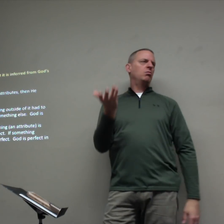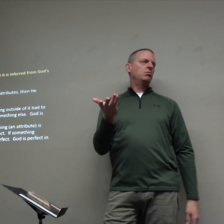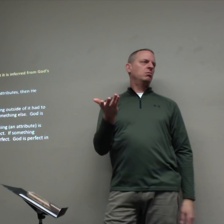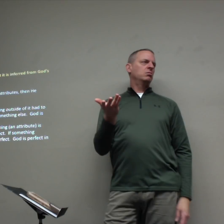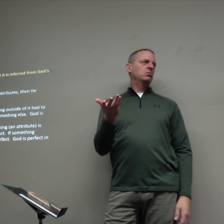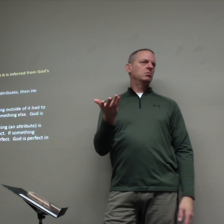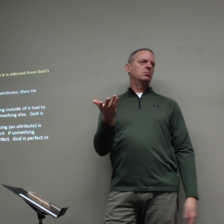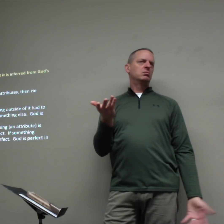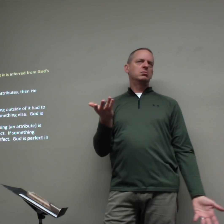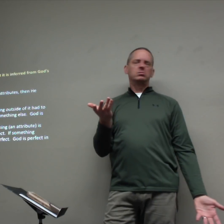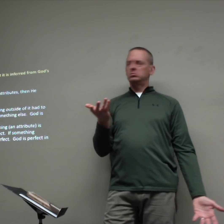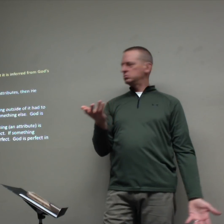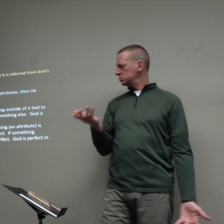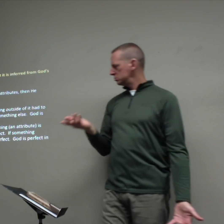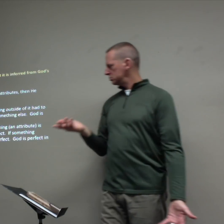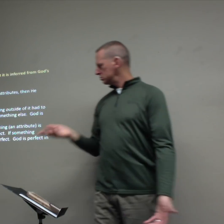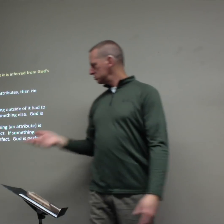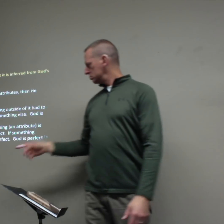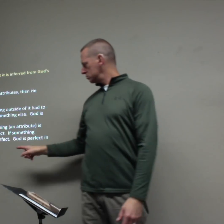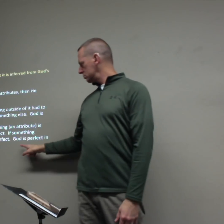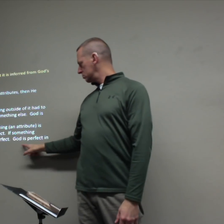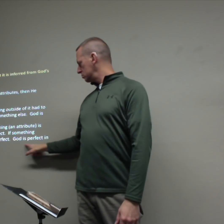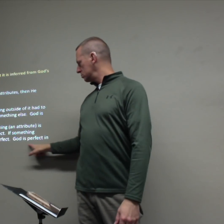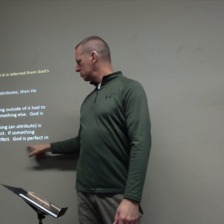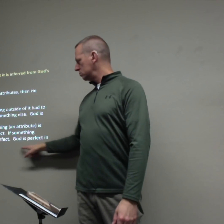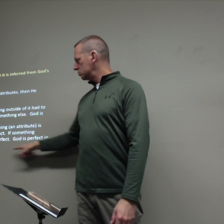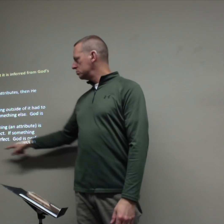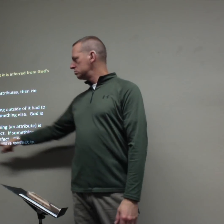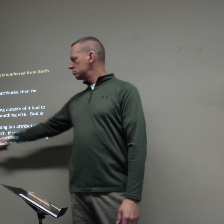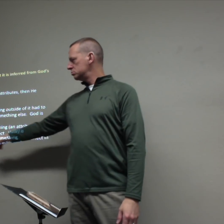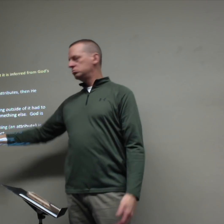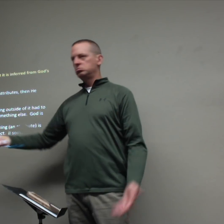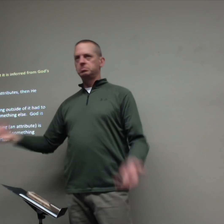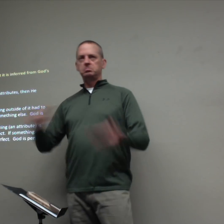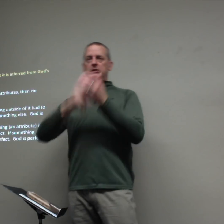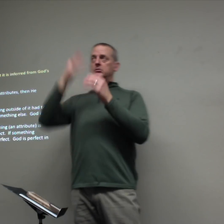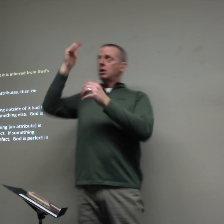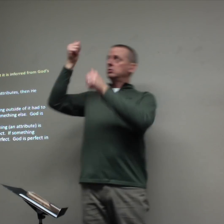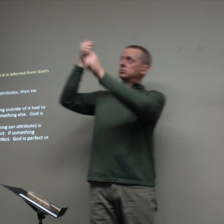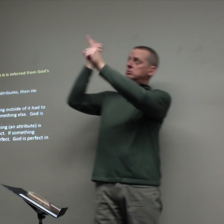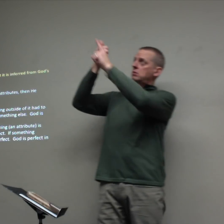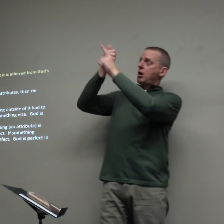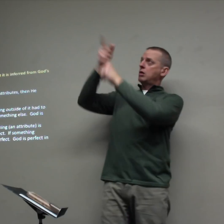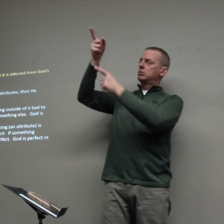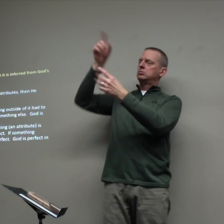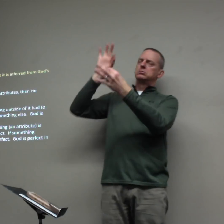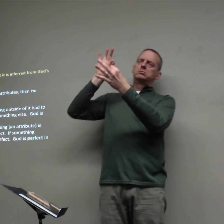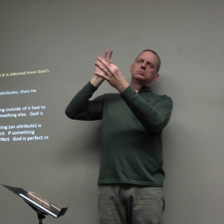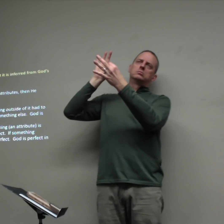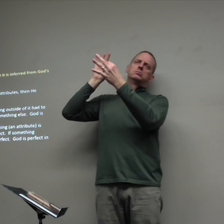And you would be more accepting is not perfect. God is perfect in and of himself.